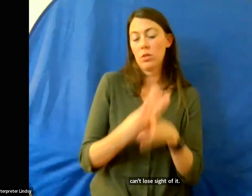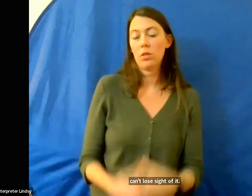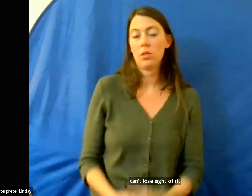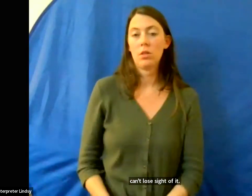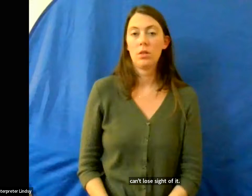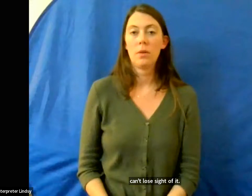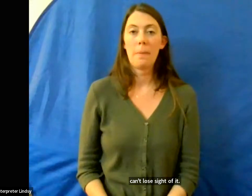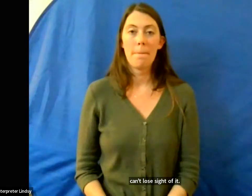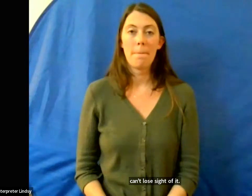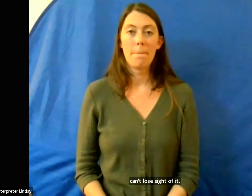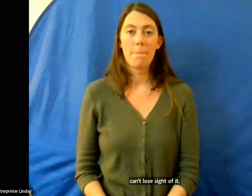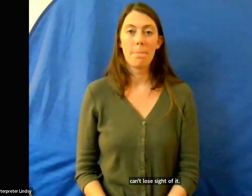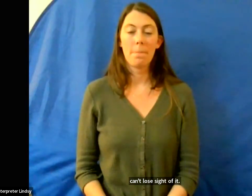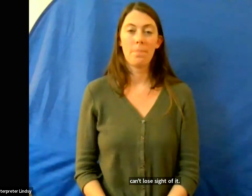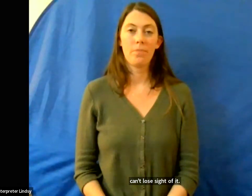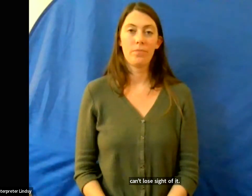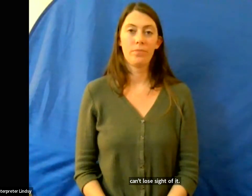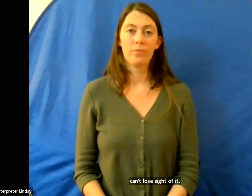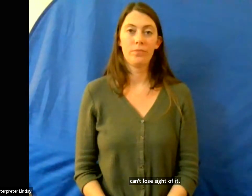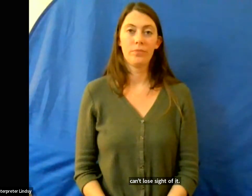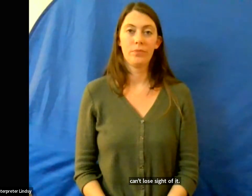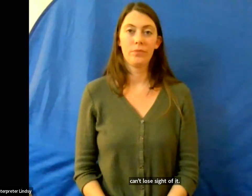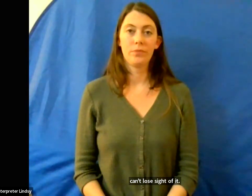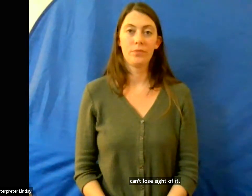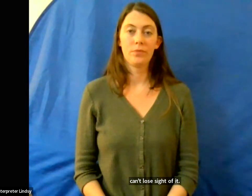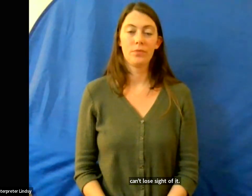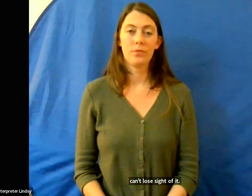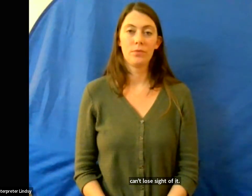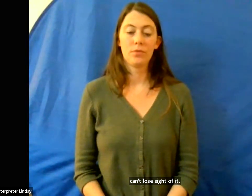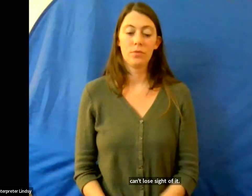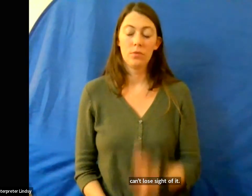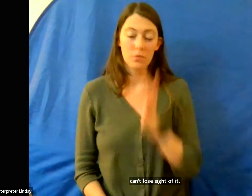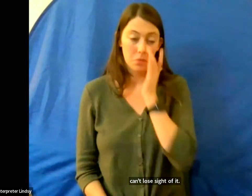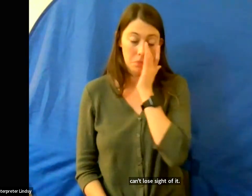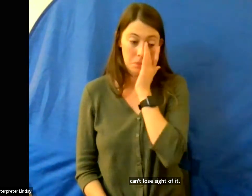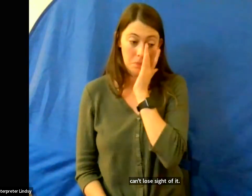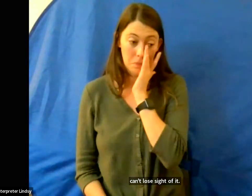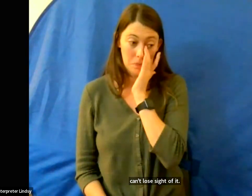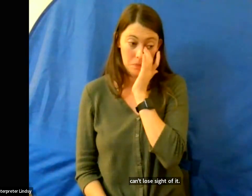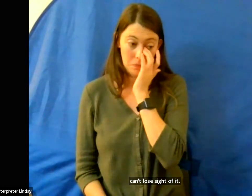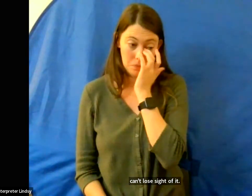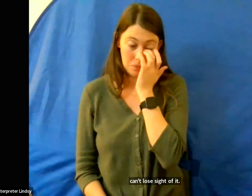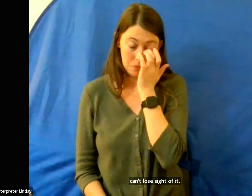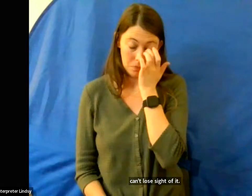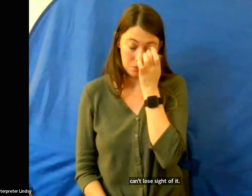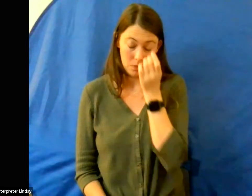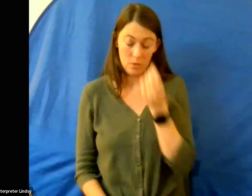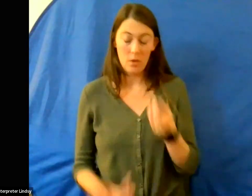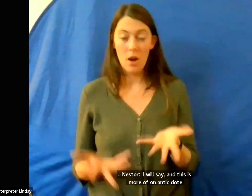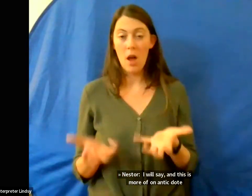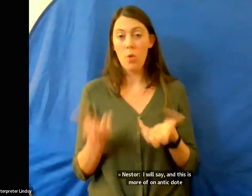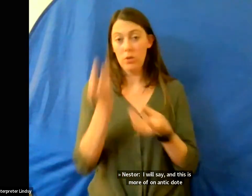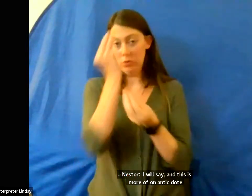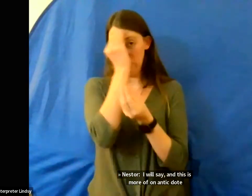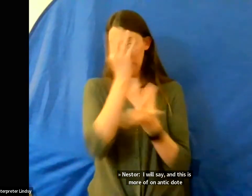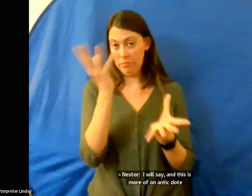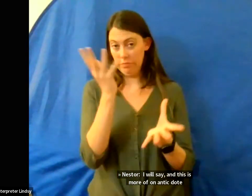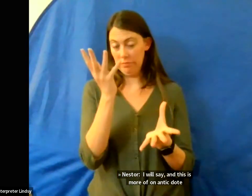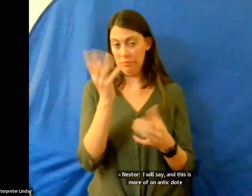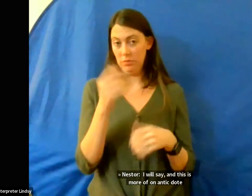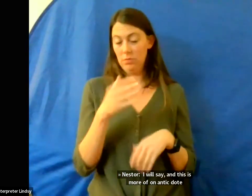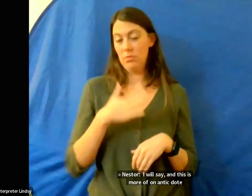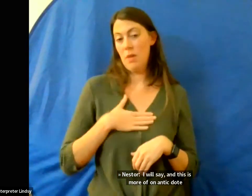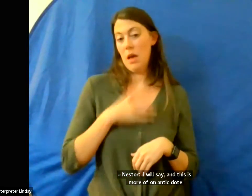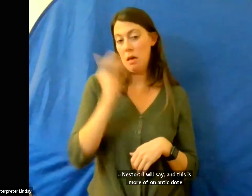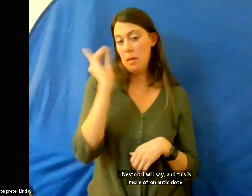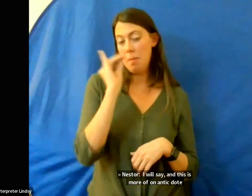I will say, and this is more of an anecdote than any sort of hard data, but I had a friend who had been reaching